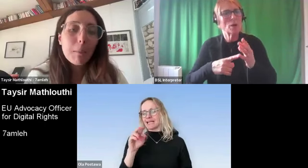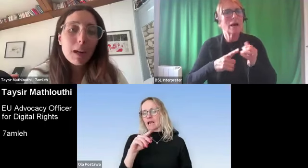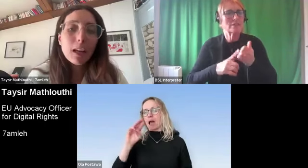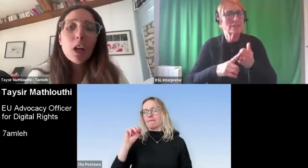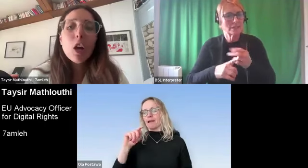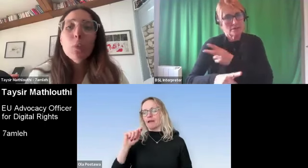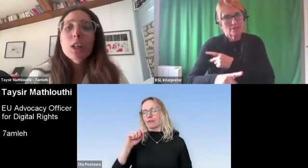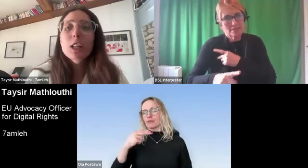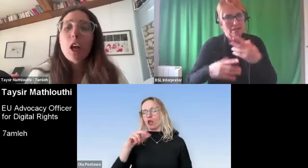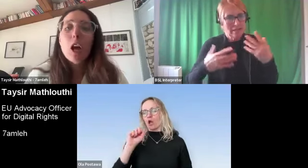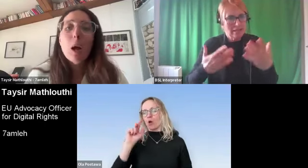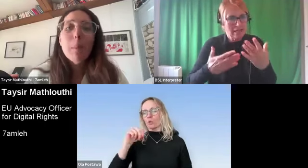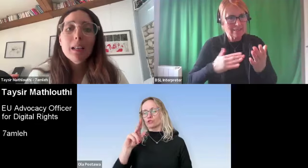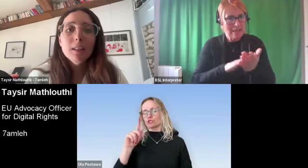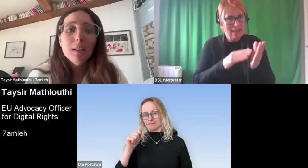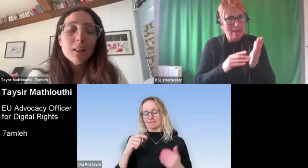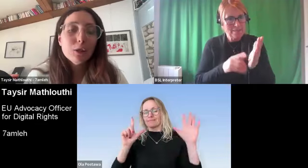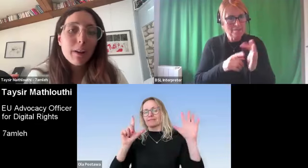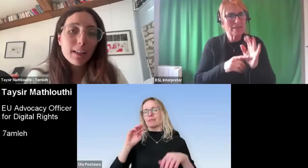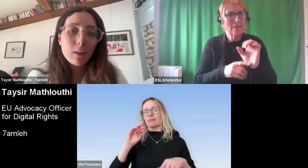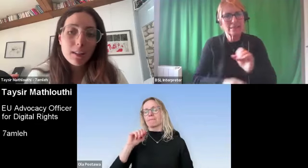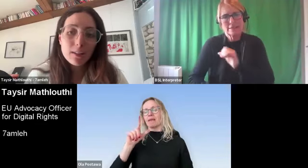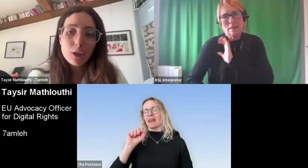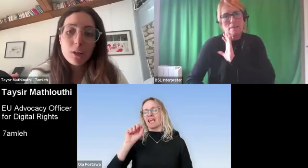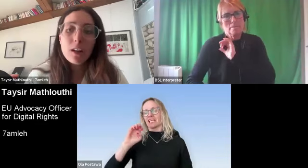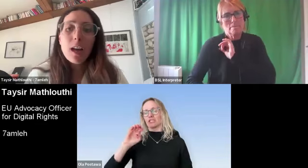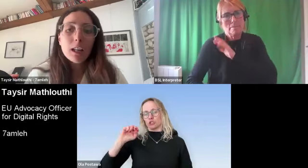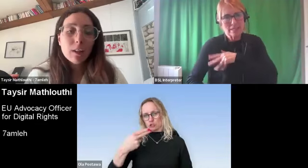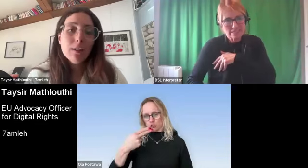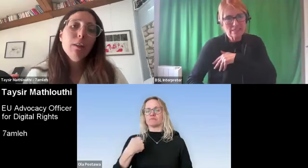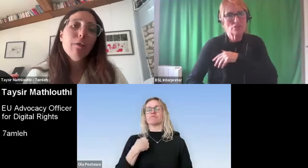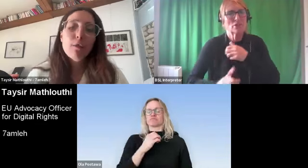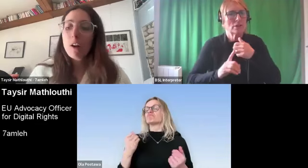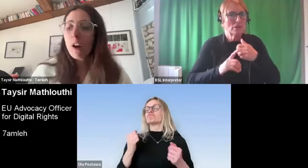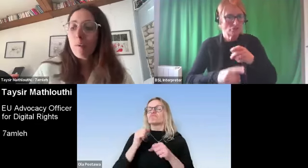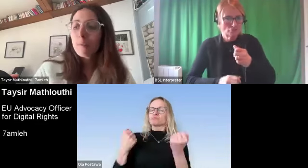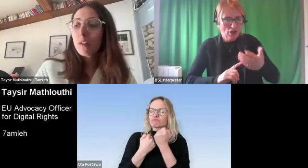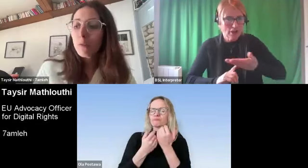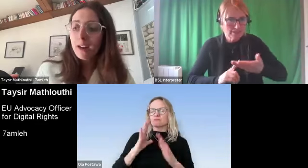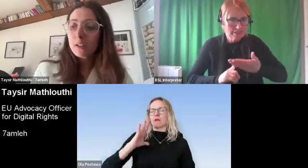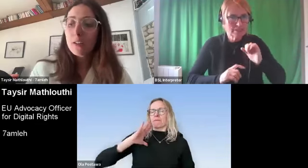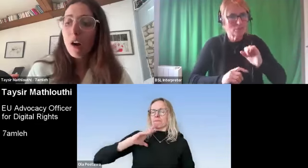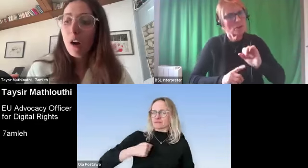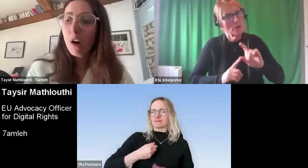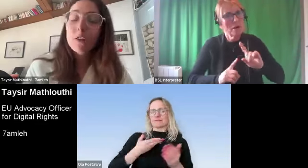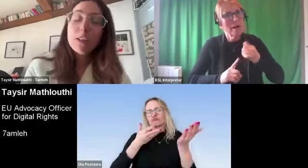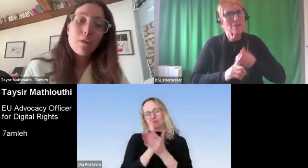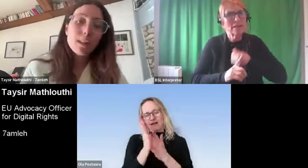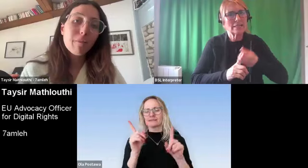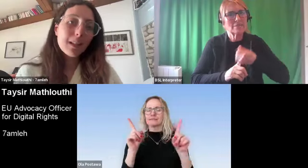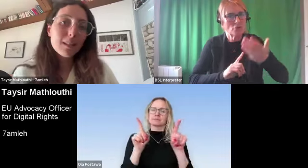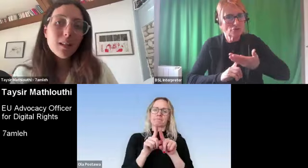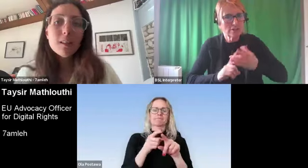Officer at Hamle, which is a Palestinian digital rights organization advocating for the rights,